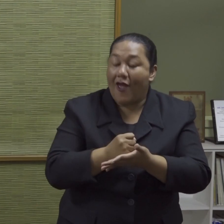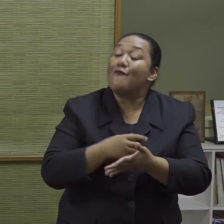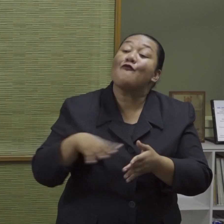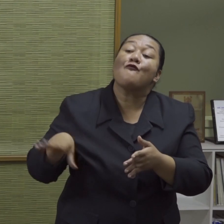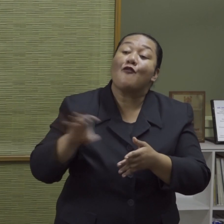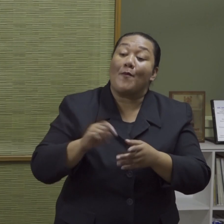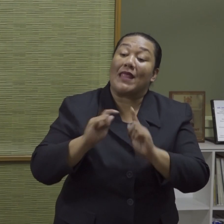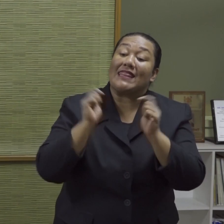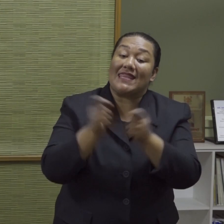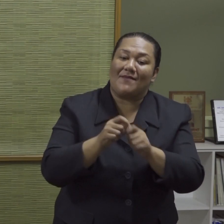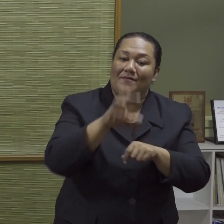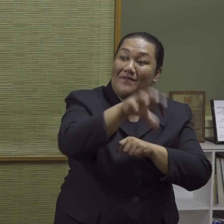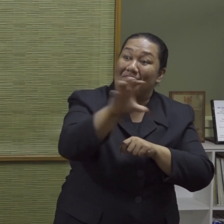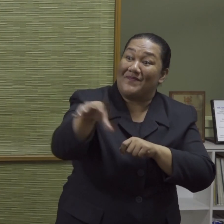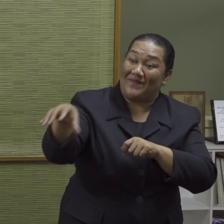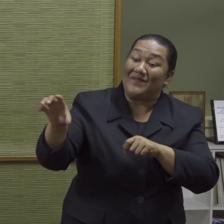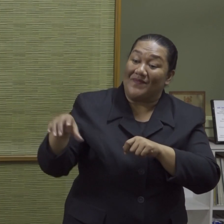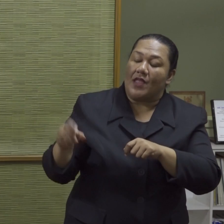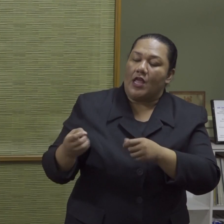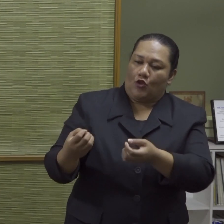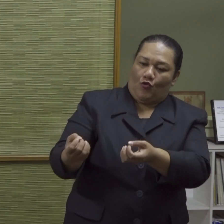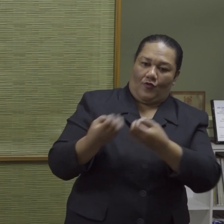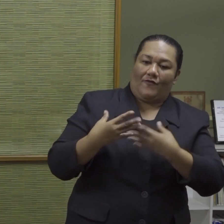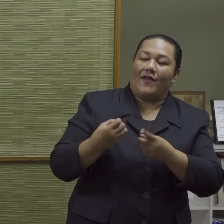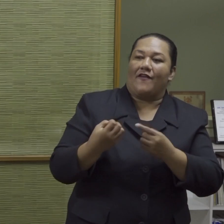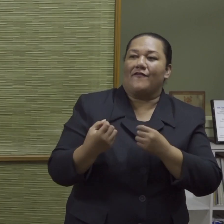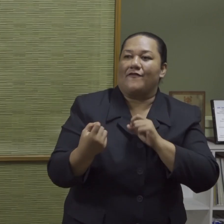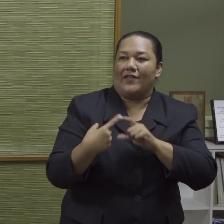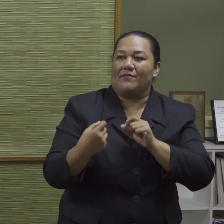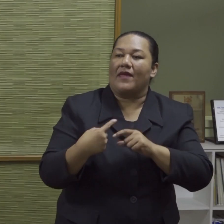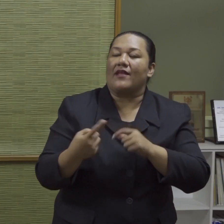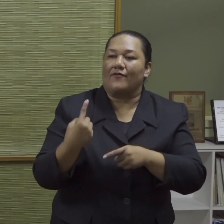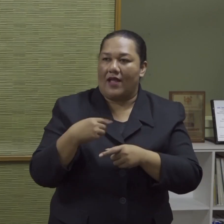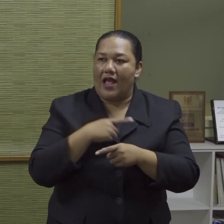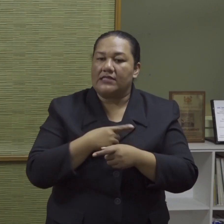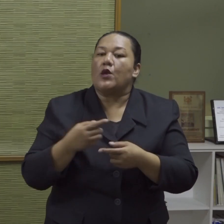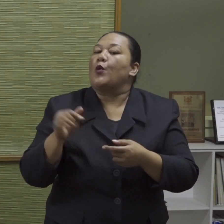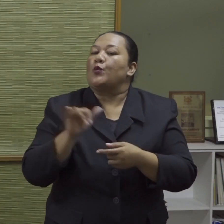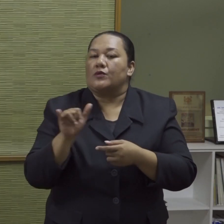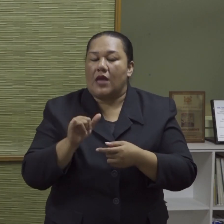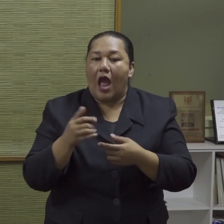However, I just have for you this evening the number of evacuation centers that are now open.